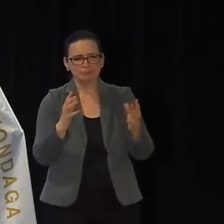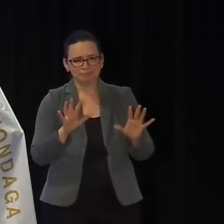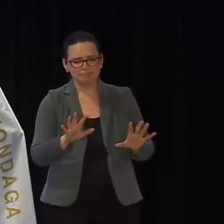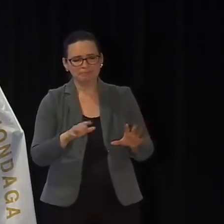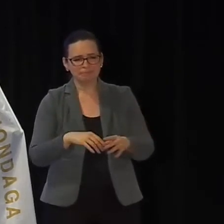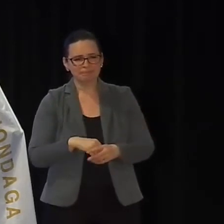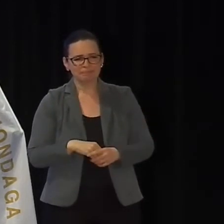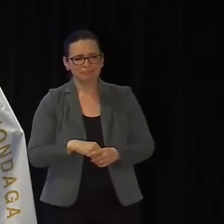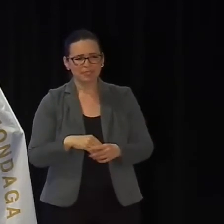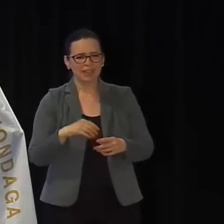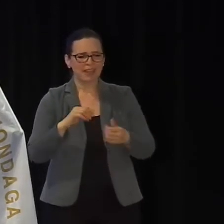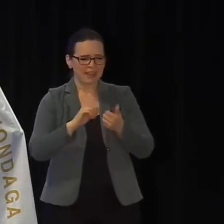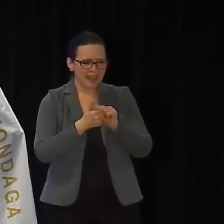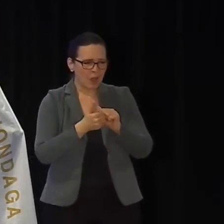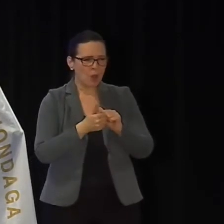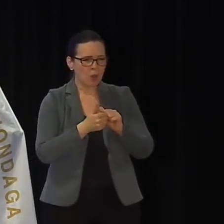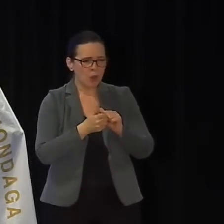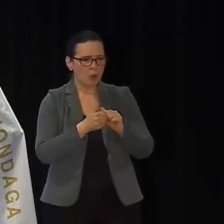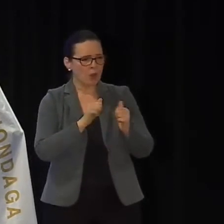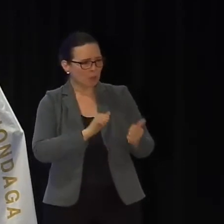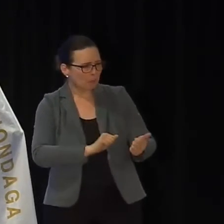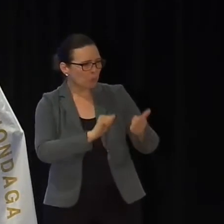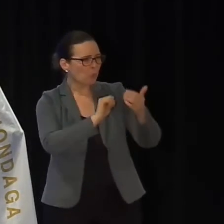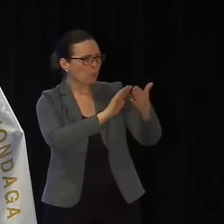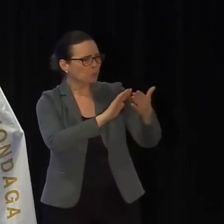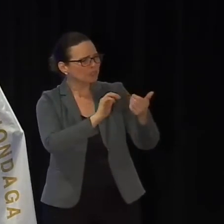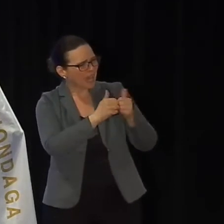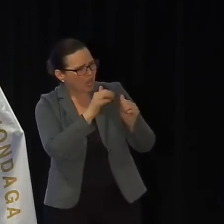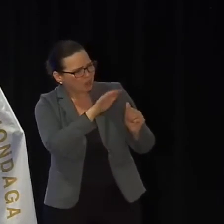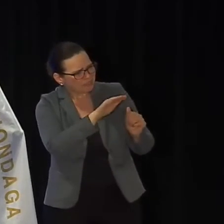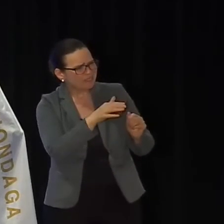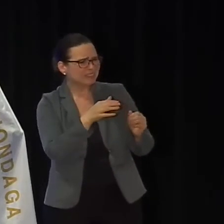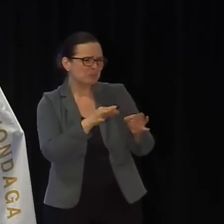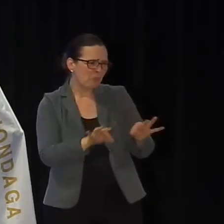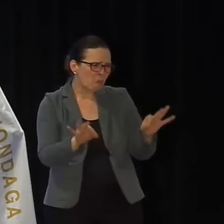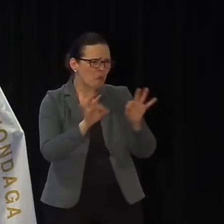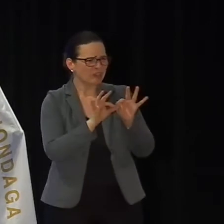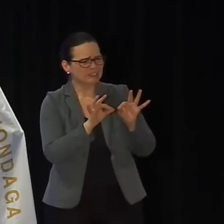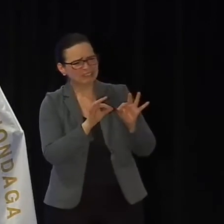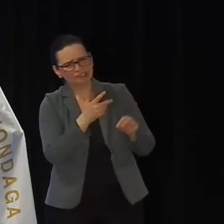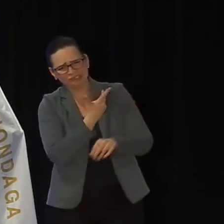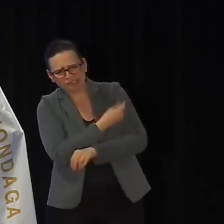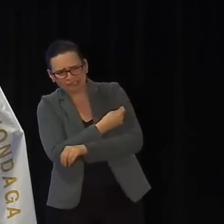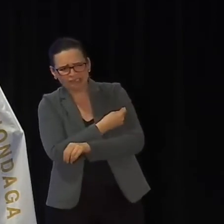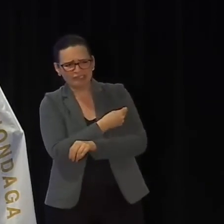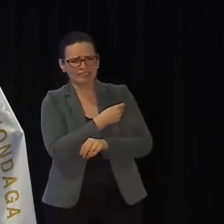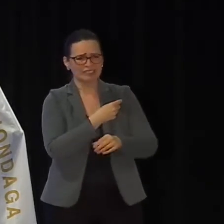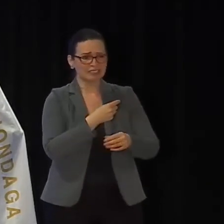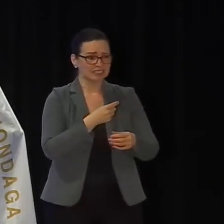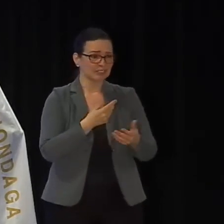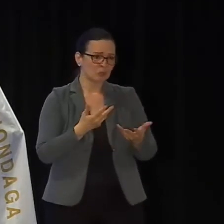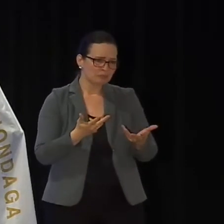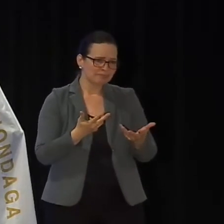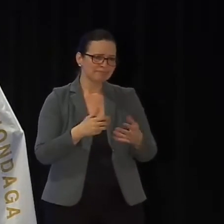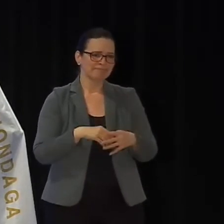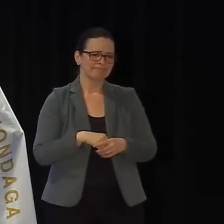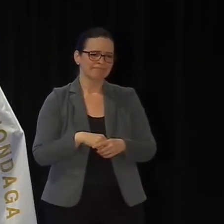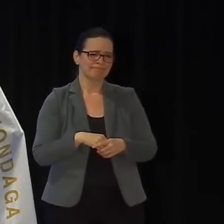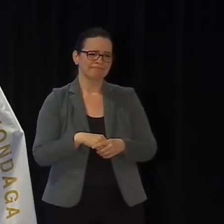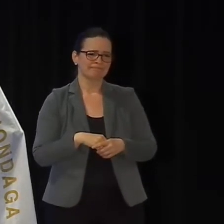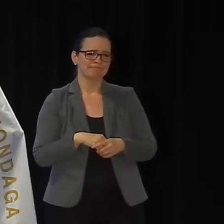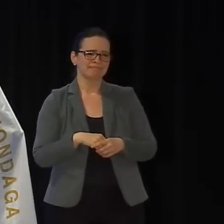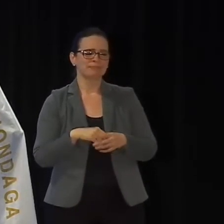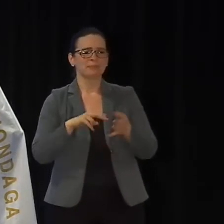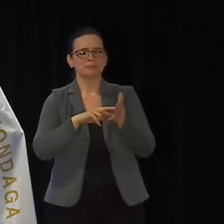it out and then put resources towards it, you have to confirm it's a problem. And the only way you can do that is you need to vaccinate all the